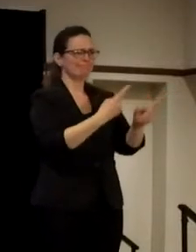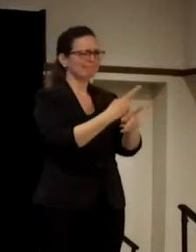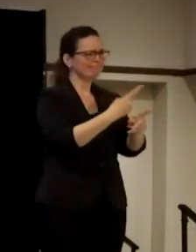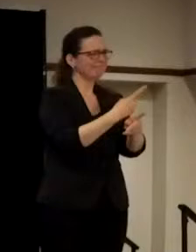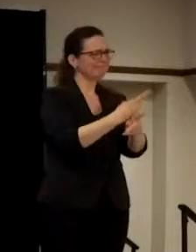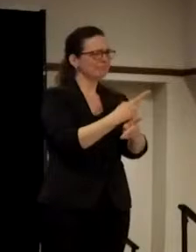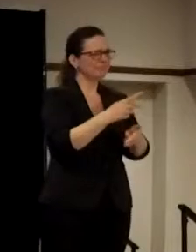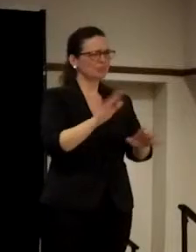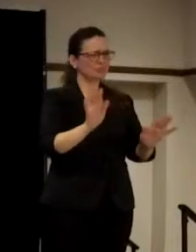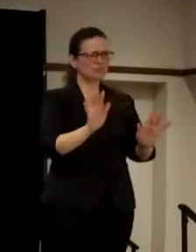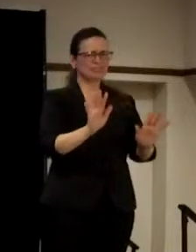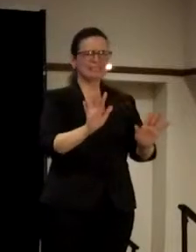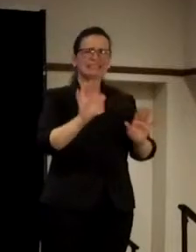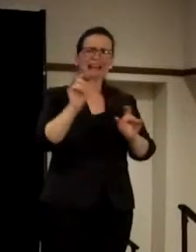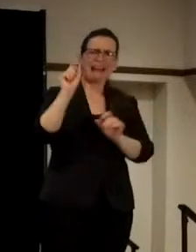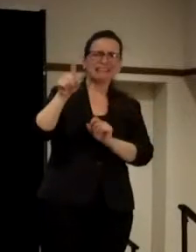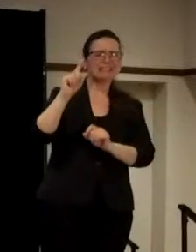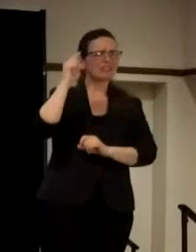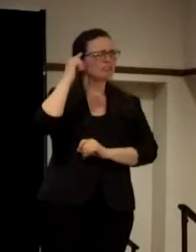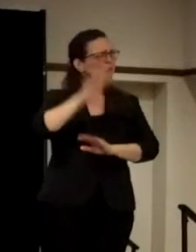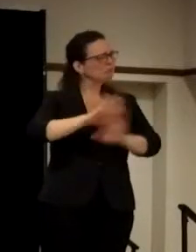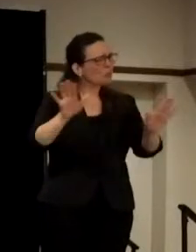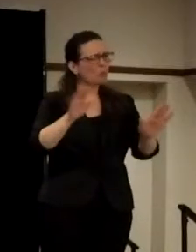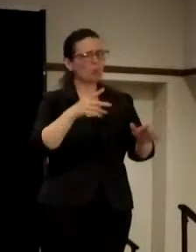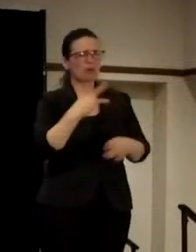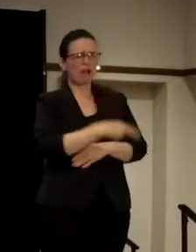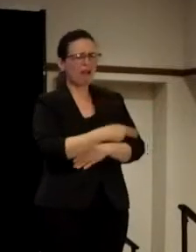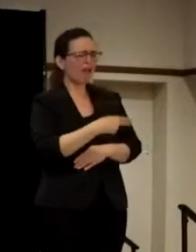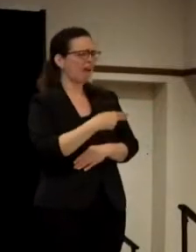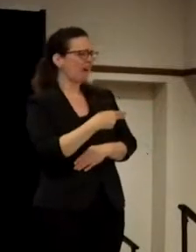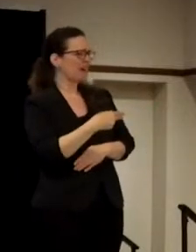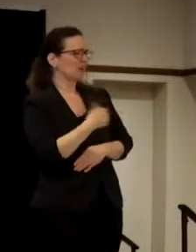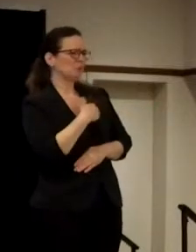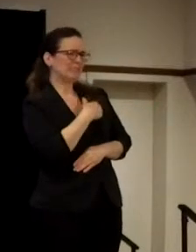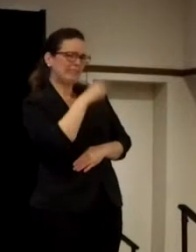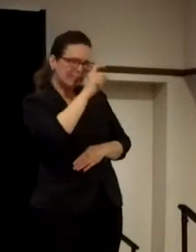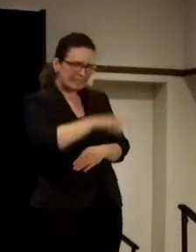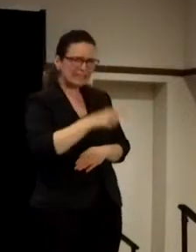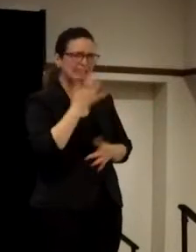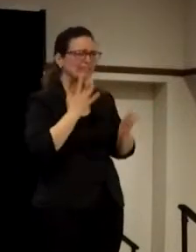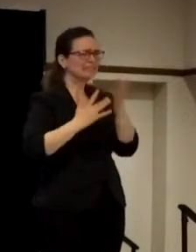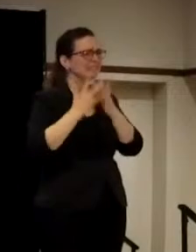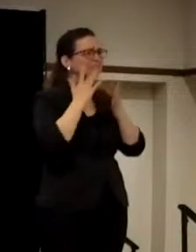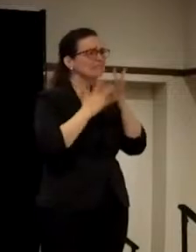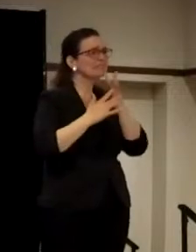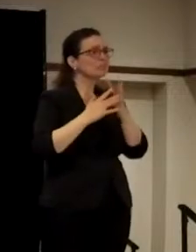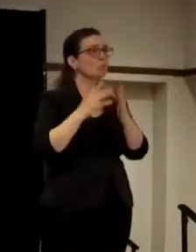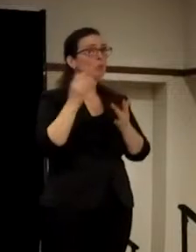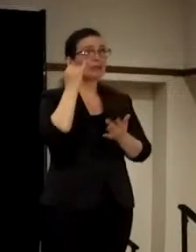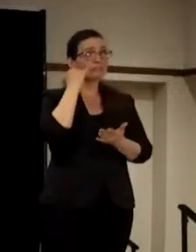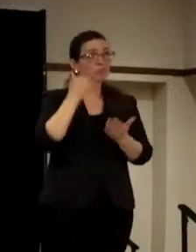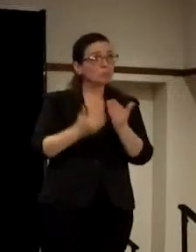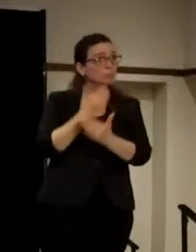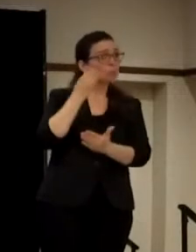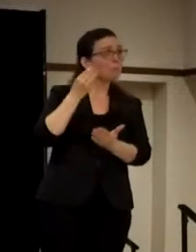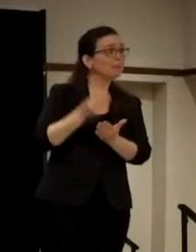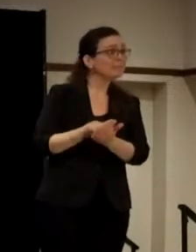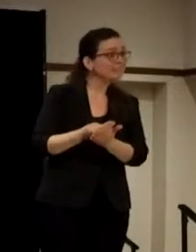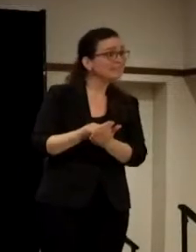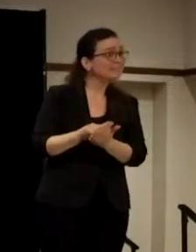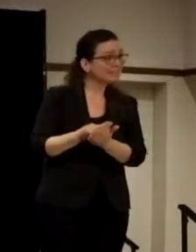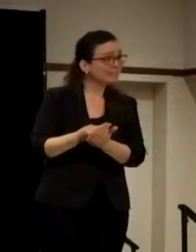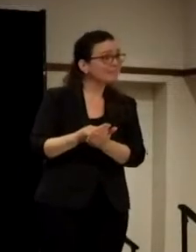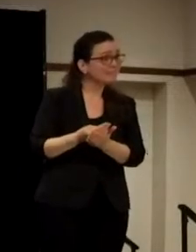receive any cuts. There's no excuses if you're raising new revenue on top of getting $12.5 billion